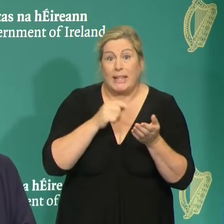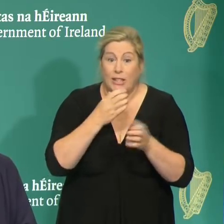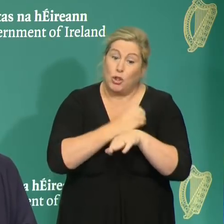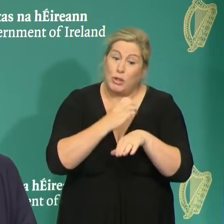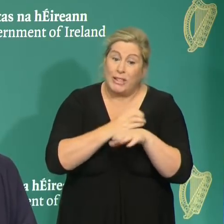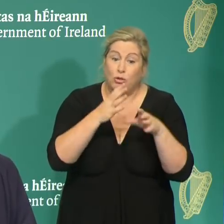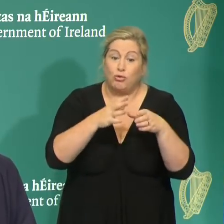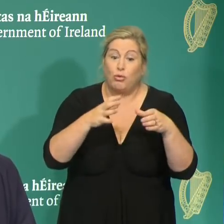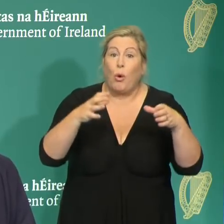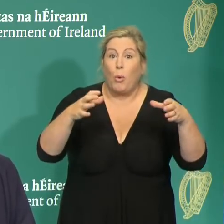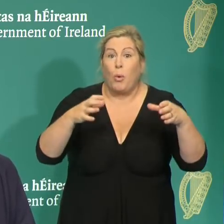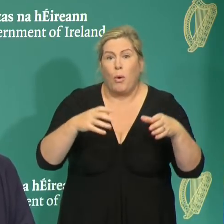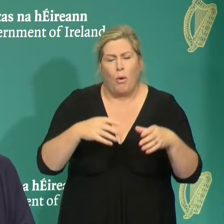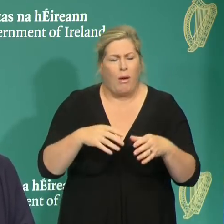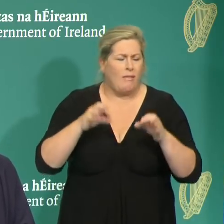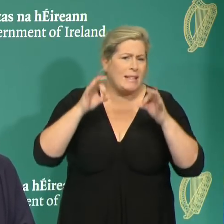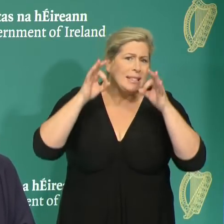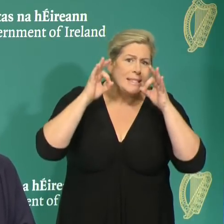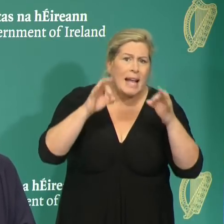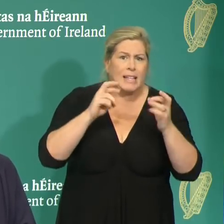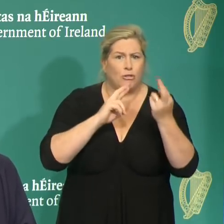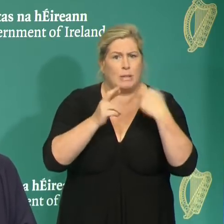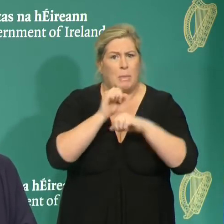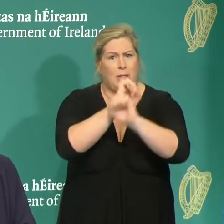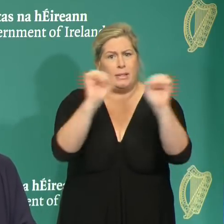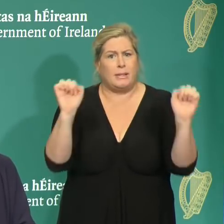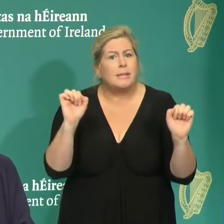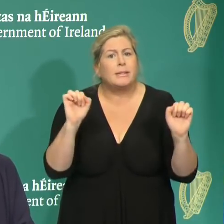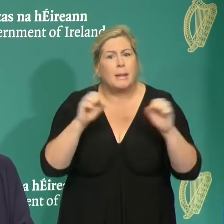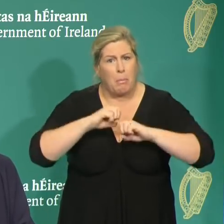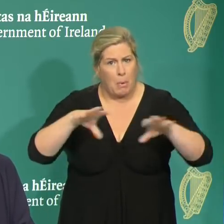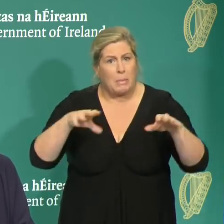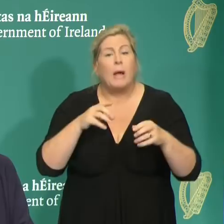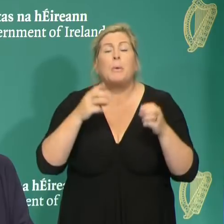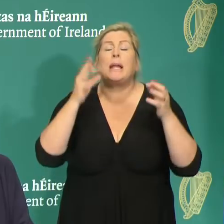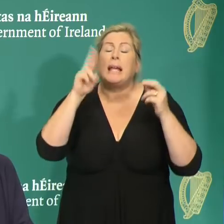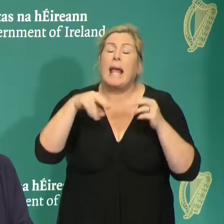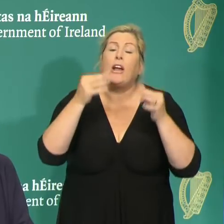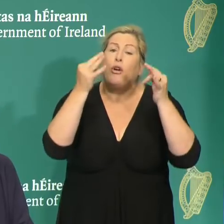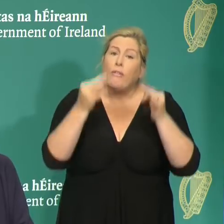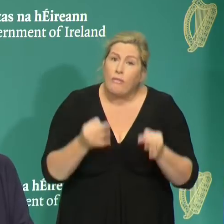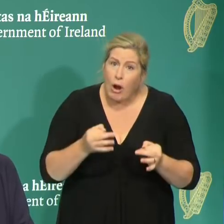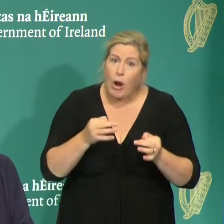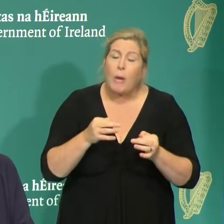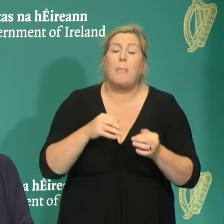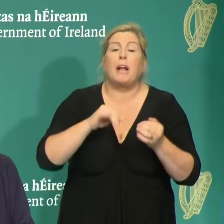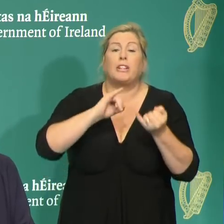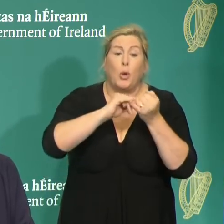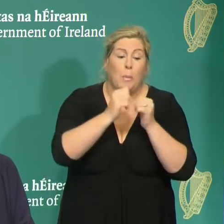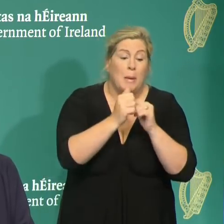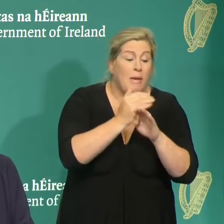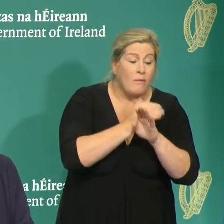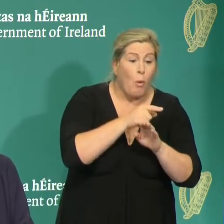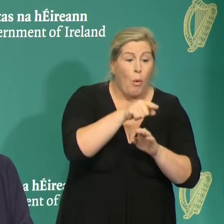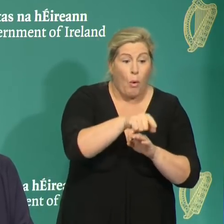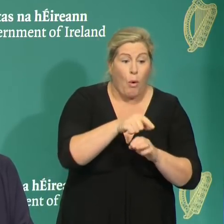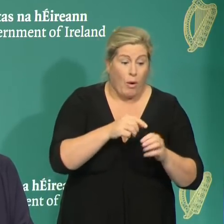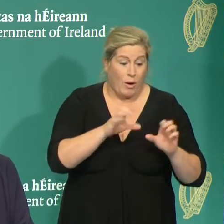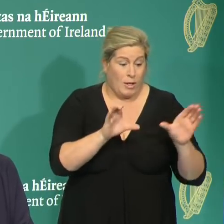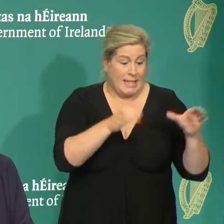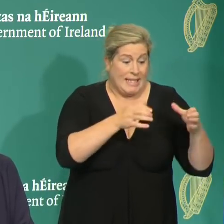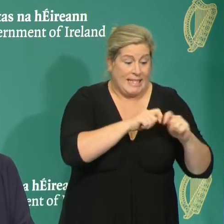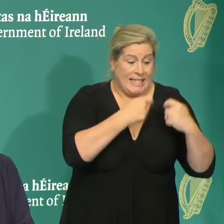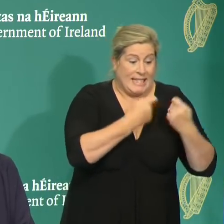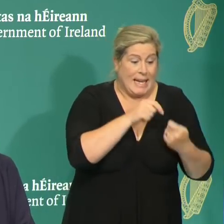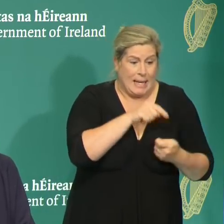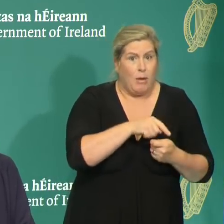The response has been fantastic. We can confirm that the contact tracing team have started to see the benefit of the app in their